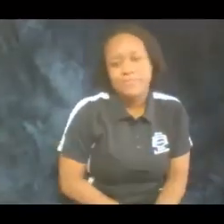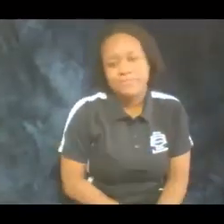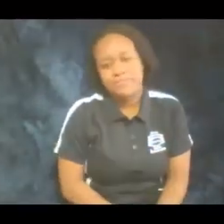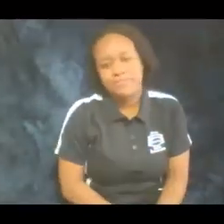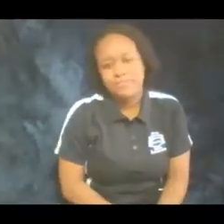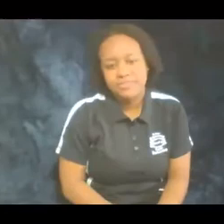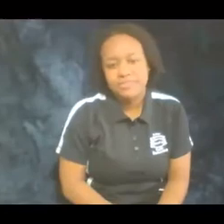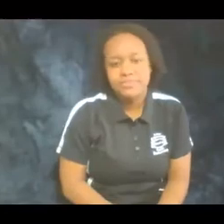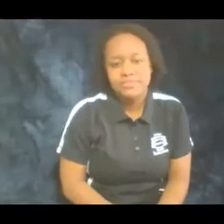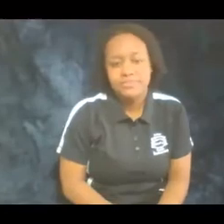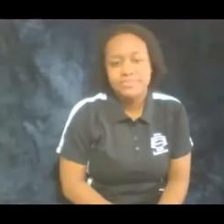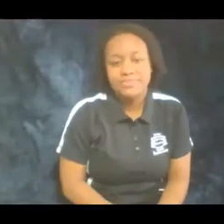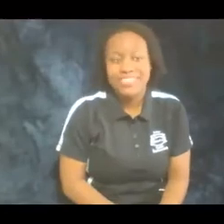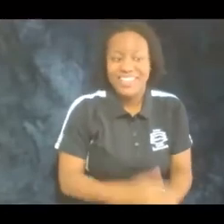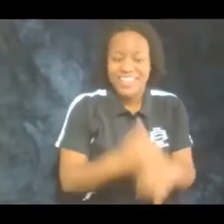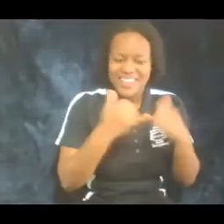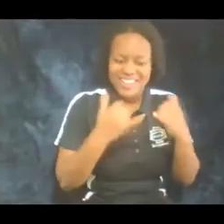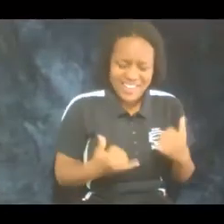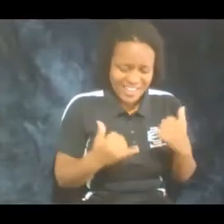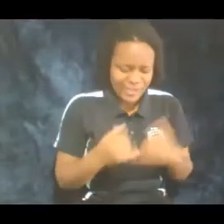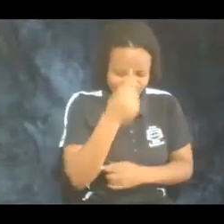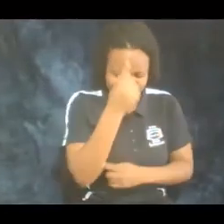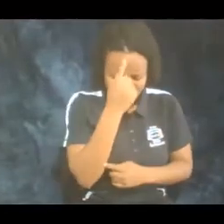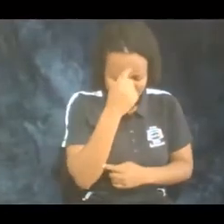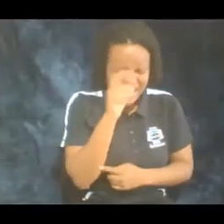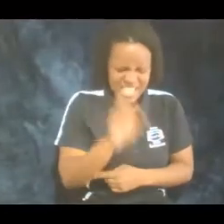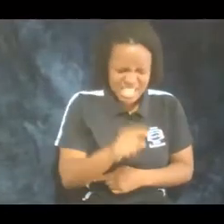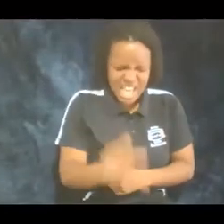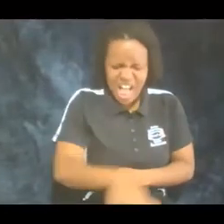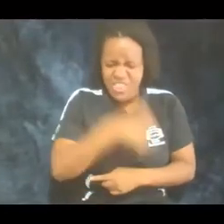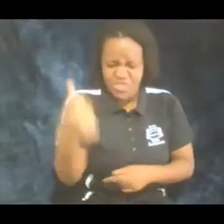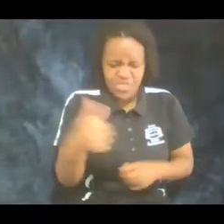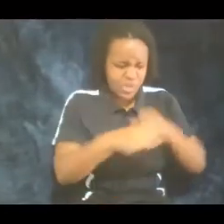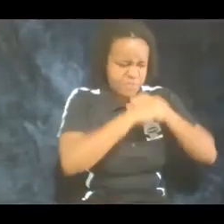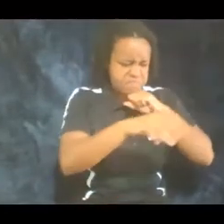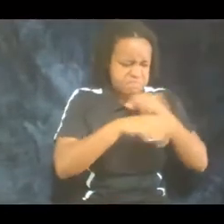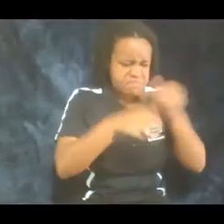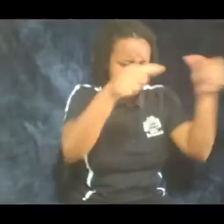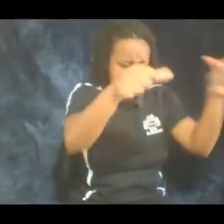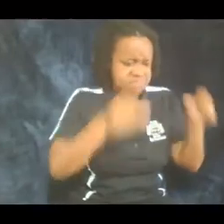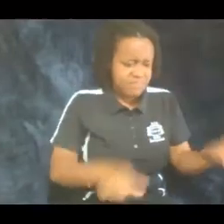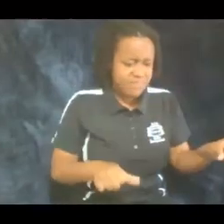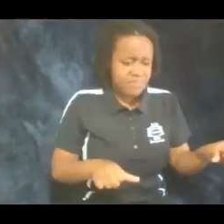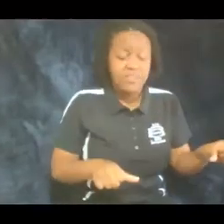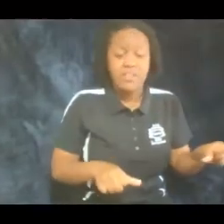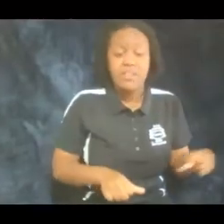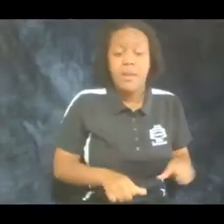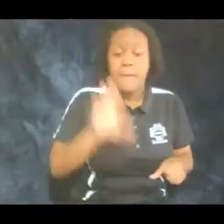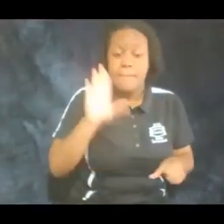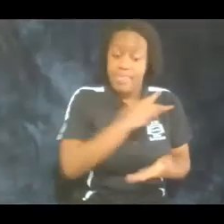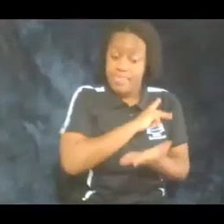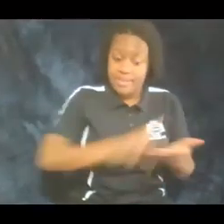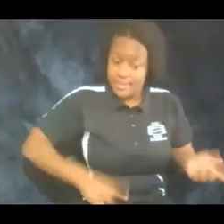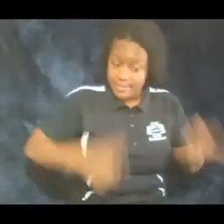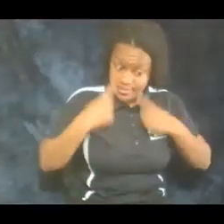"Now let's write another advertisement," he said. "Targonia Times. By royal decree, breathing fire